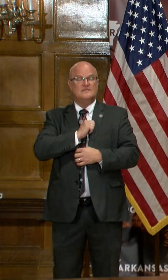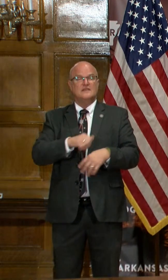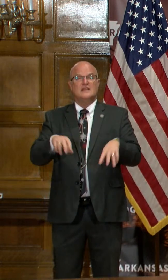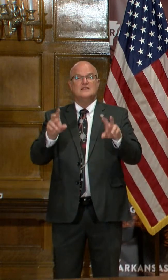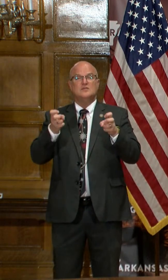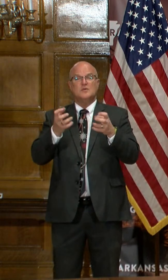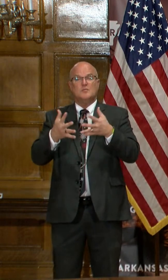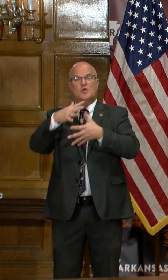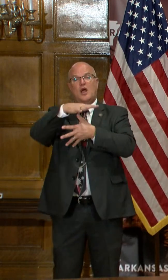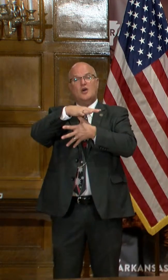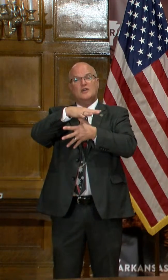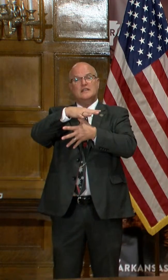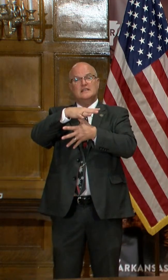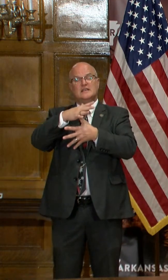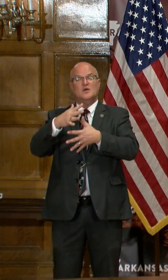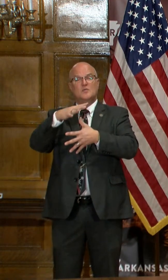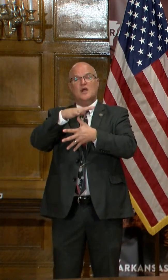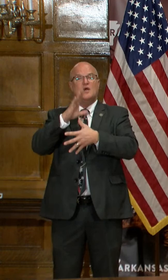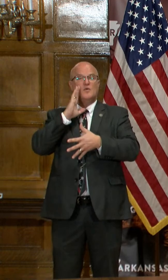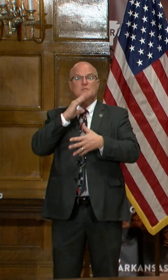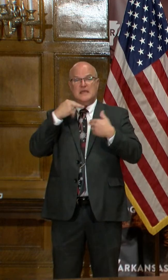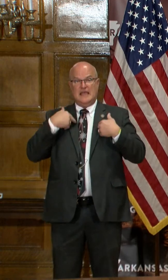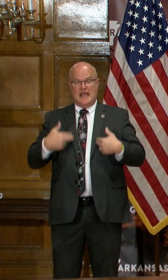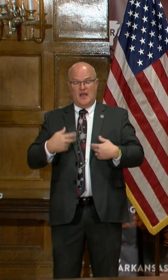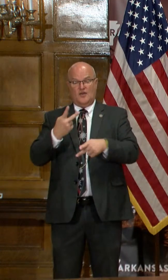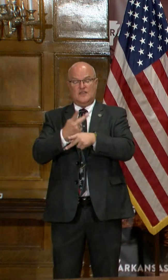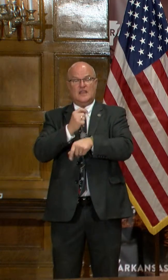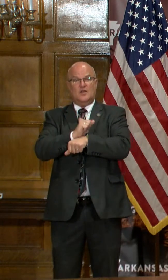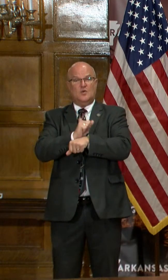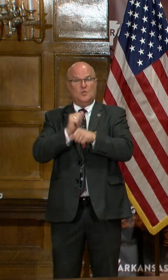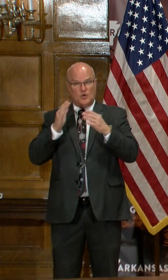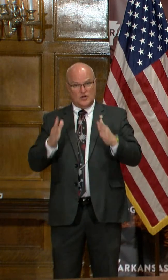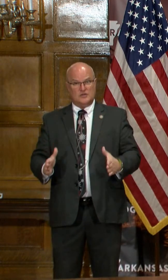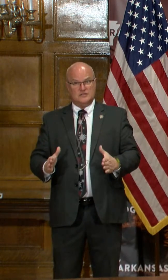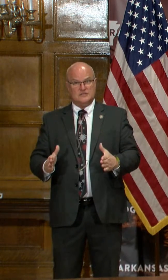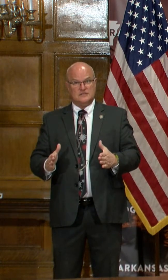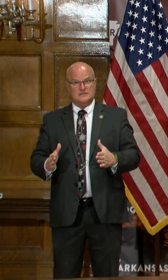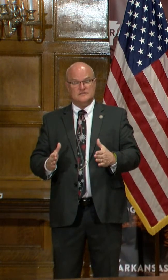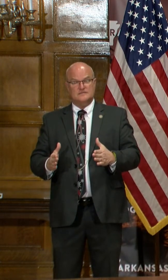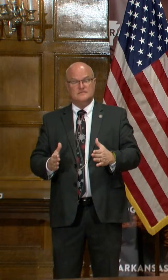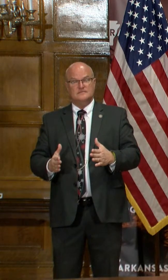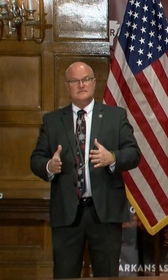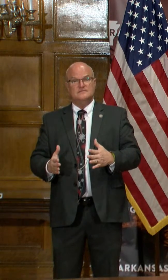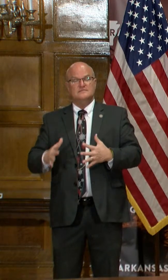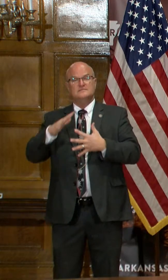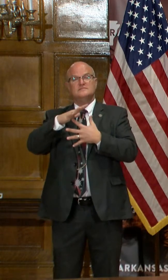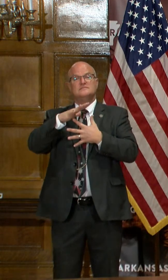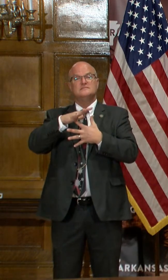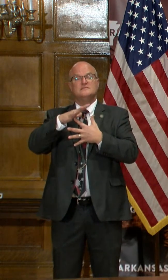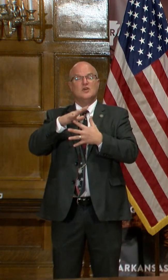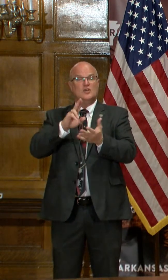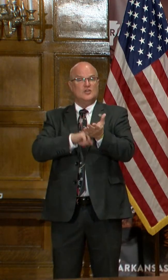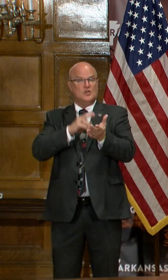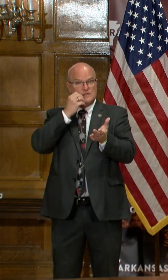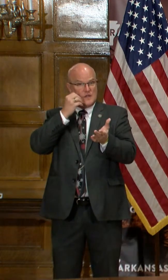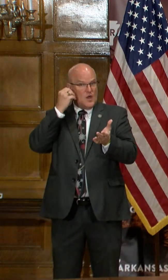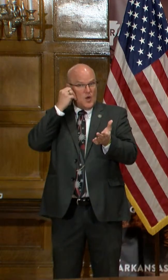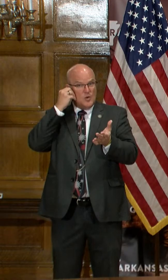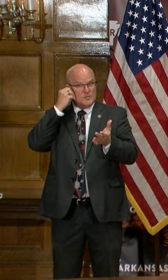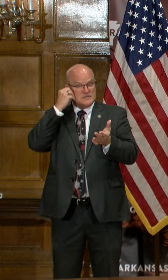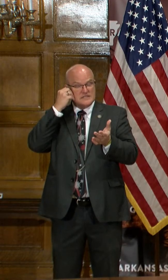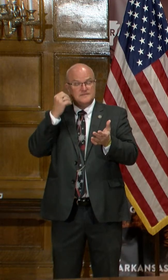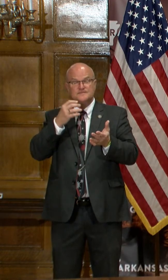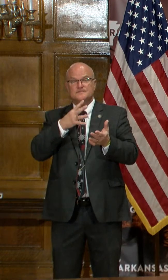terms of priorities, the priority would be healthcare workers. The priority would be those in the nursing homes,